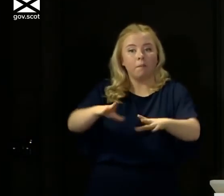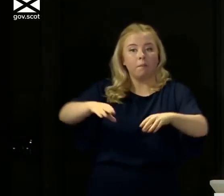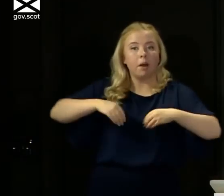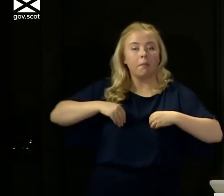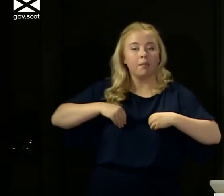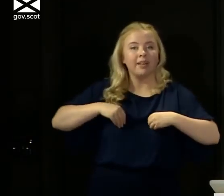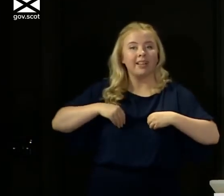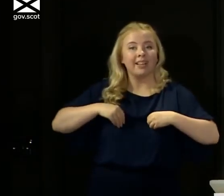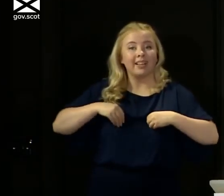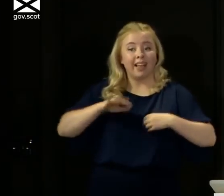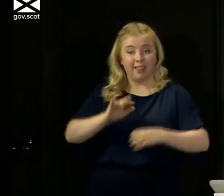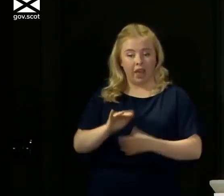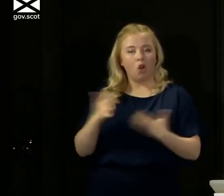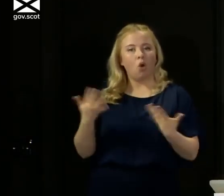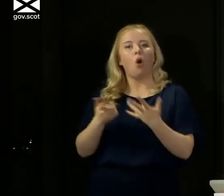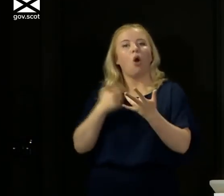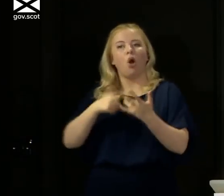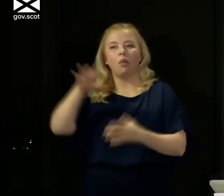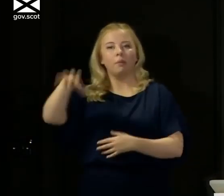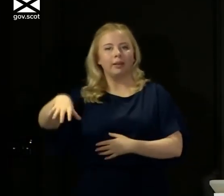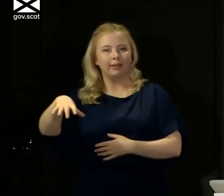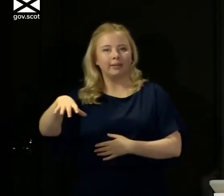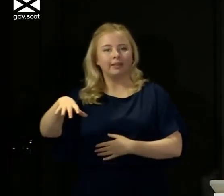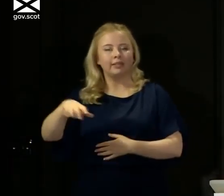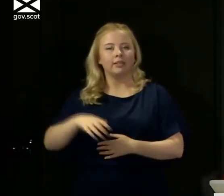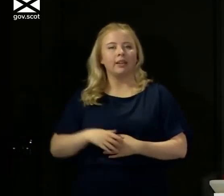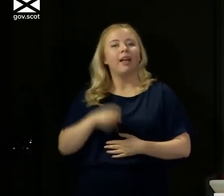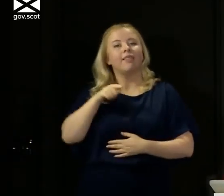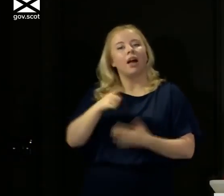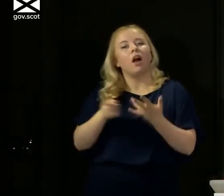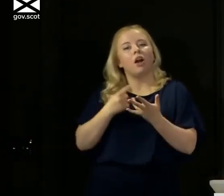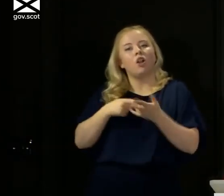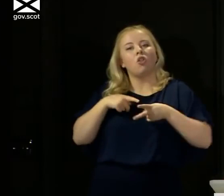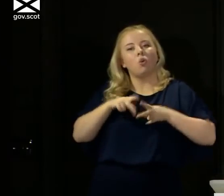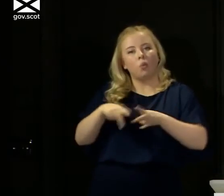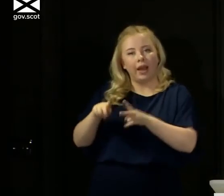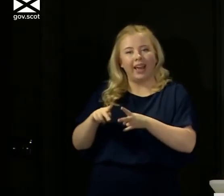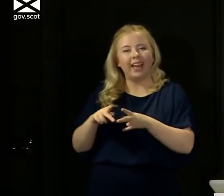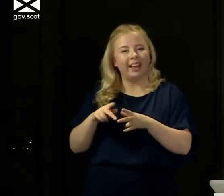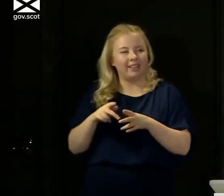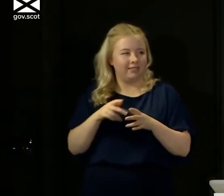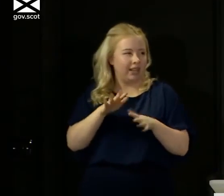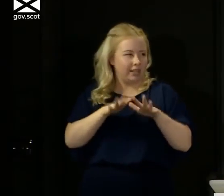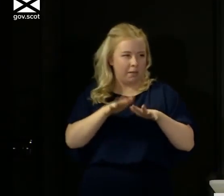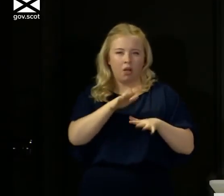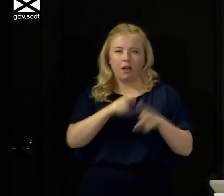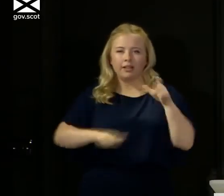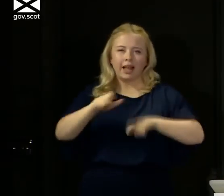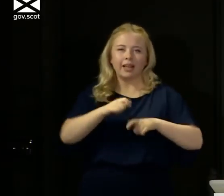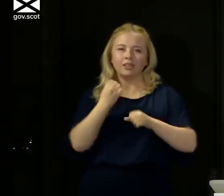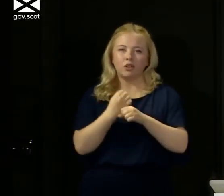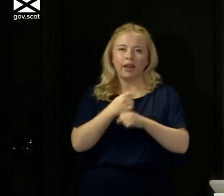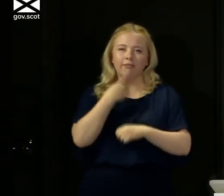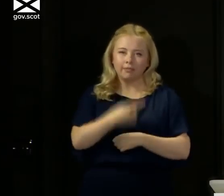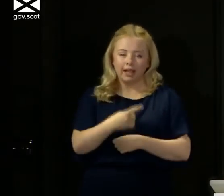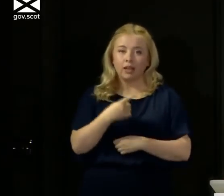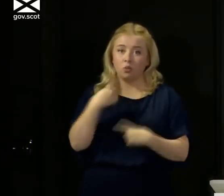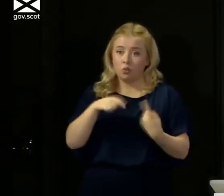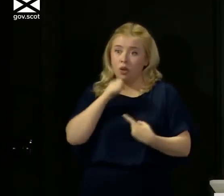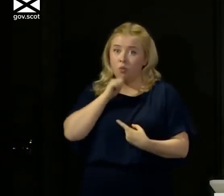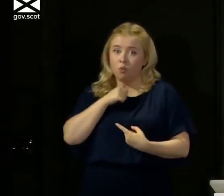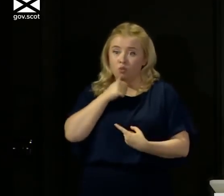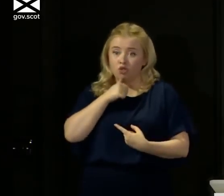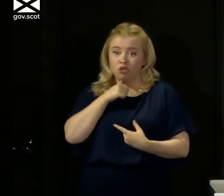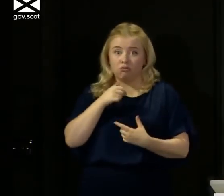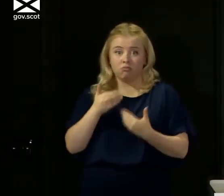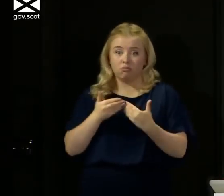contracted elsewhere. And that is another application of the kind of science Gregor's been talking about today that we will find very useful